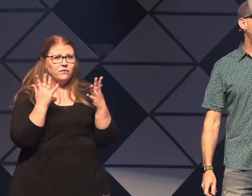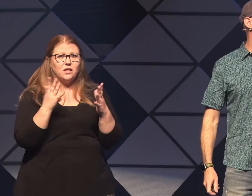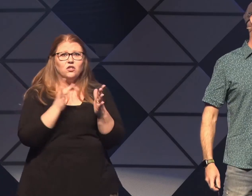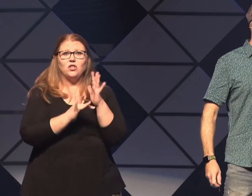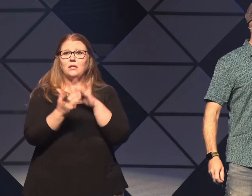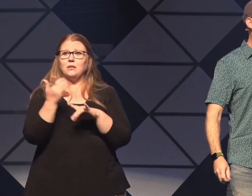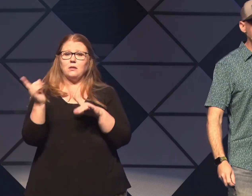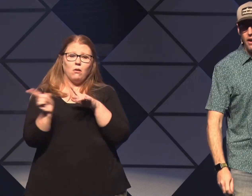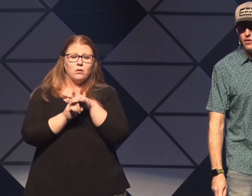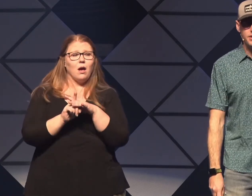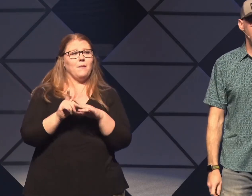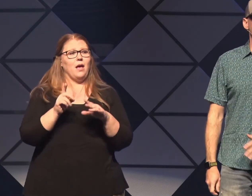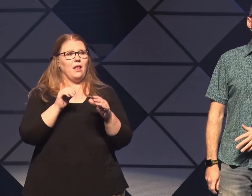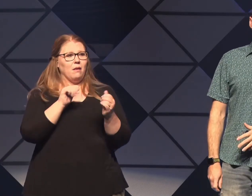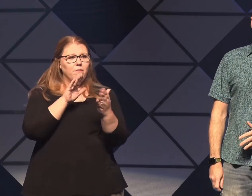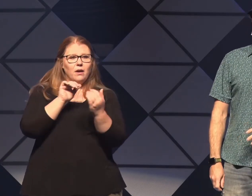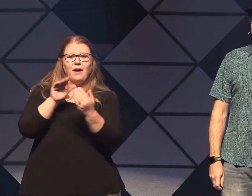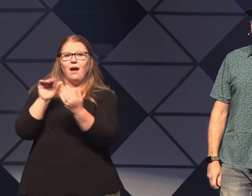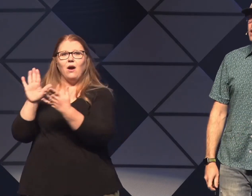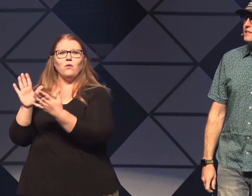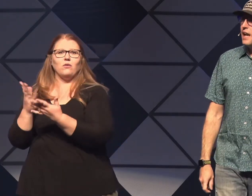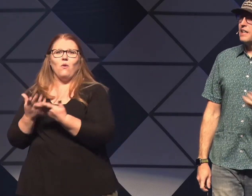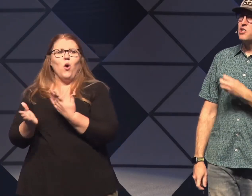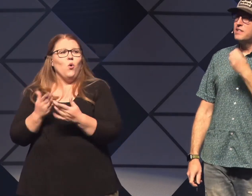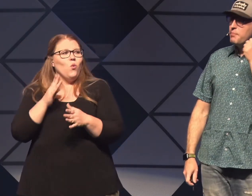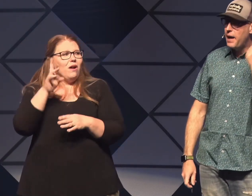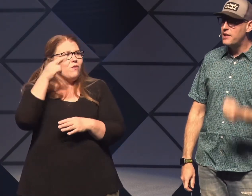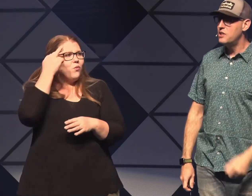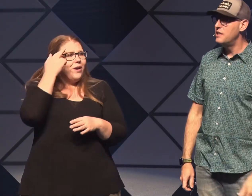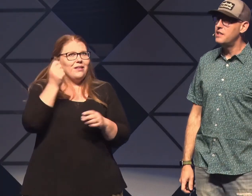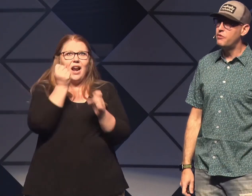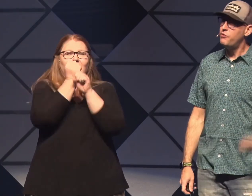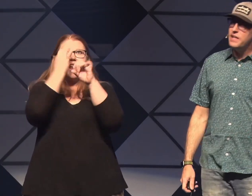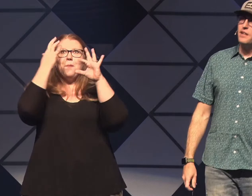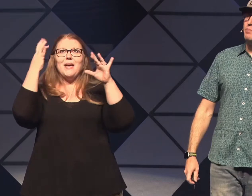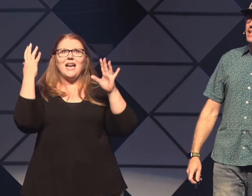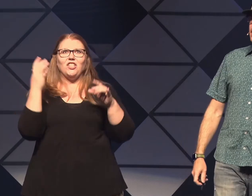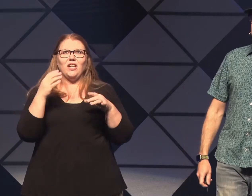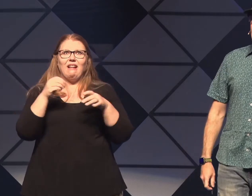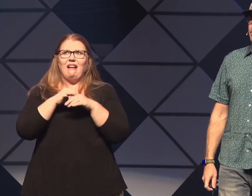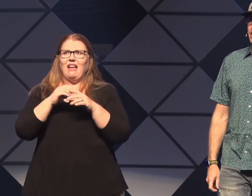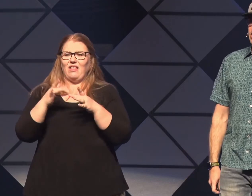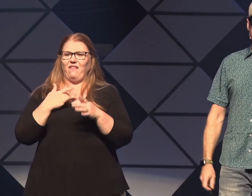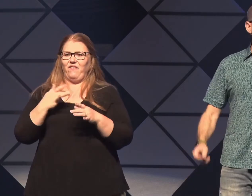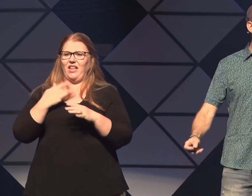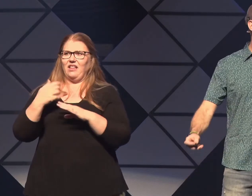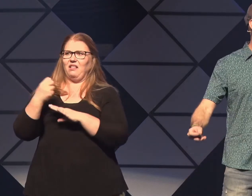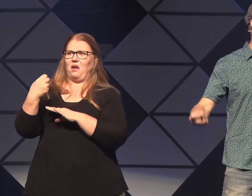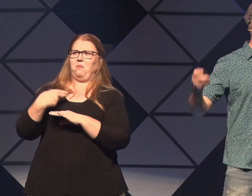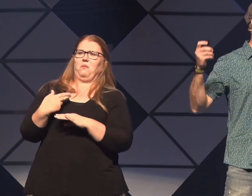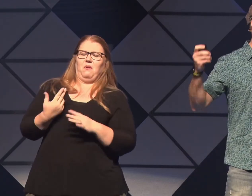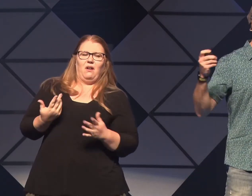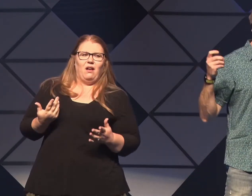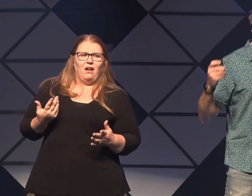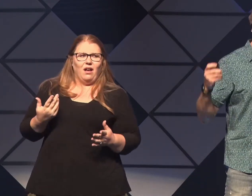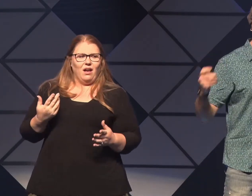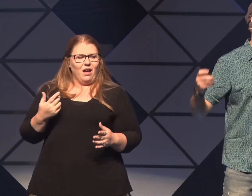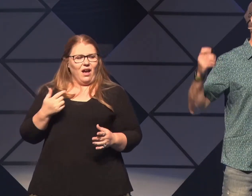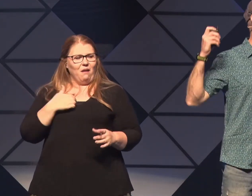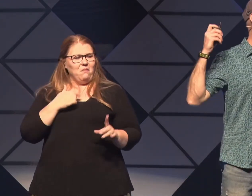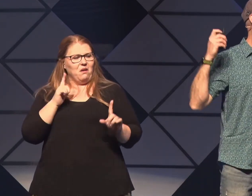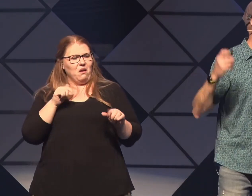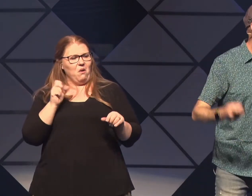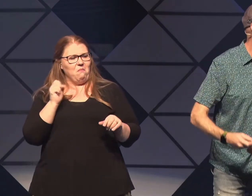Jesus comes, there's these encounters. For whatever reason, I could just imagine in the defeat of being a disciple, he just looks and he says, I'm just going to go